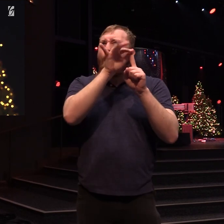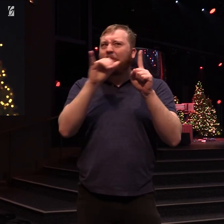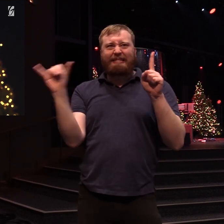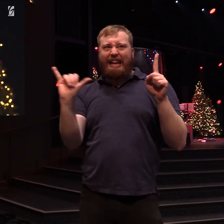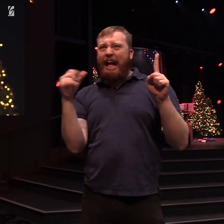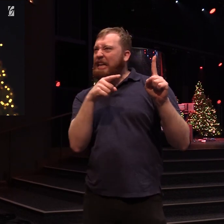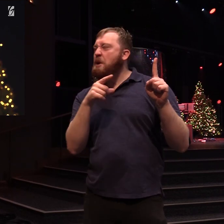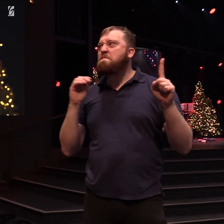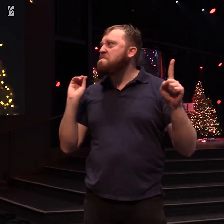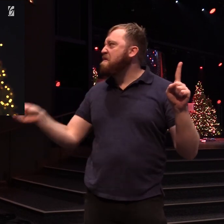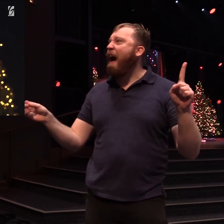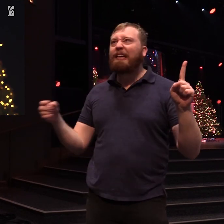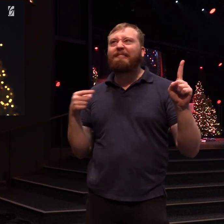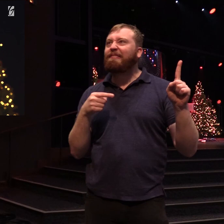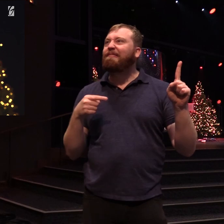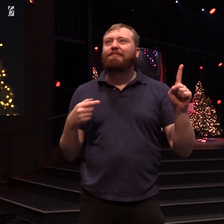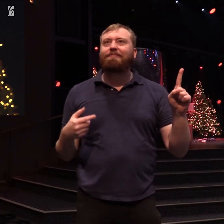I mean,